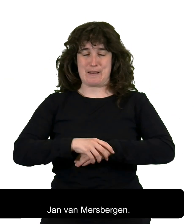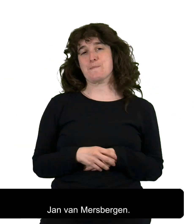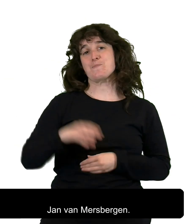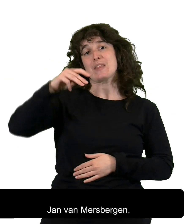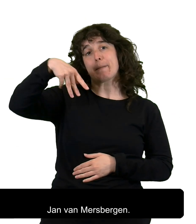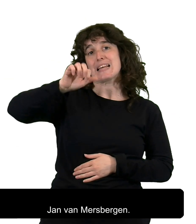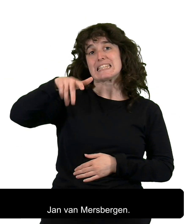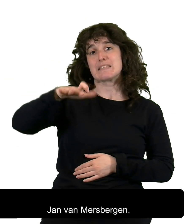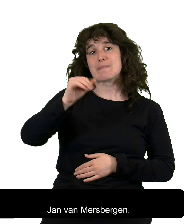Mersbergen.